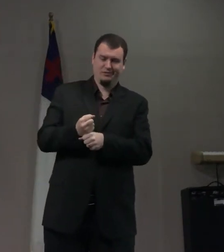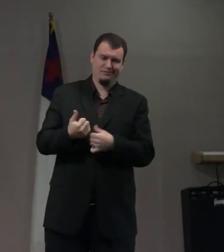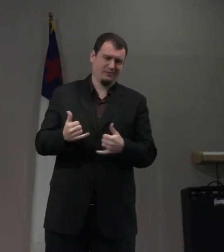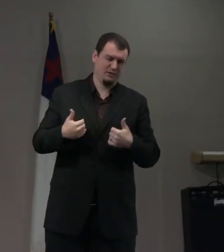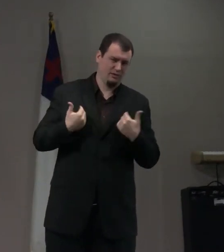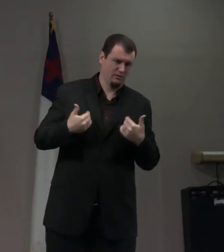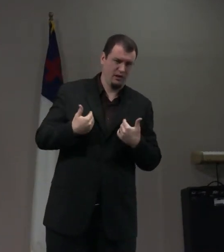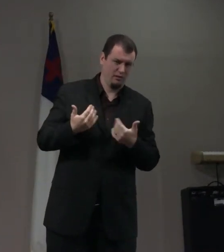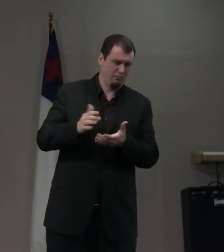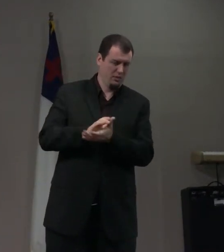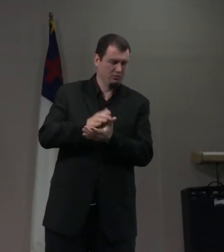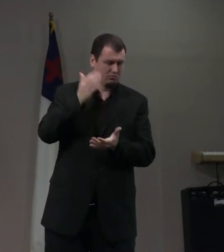years.